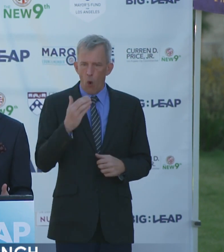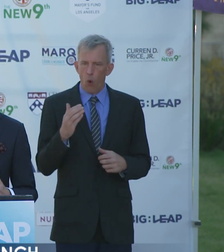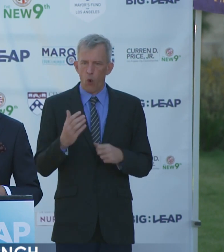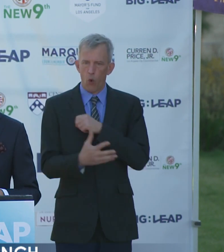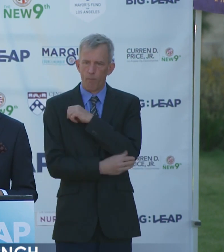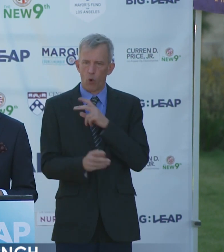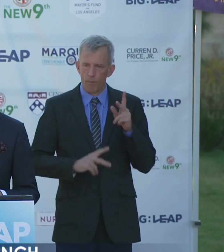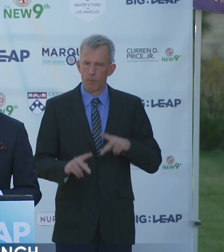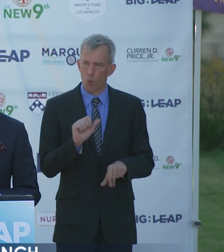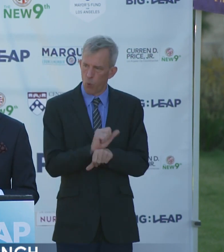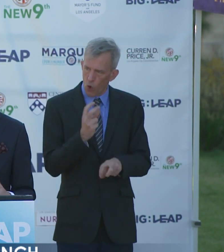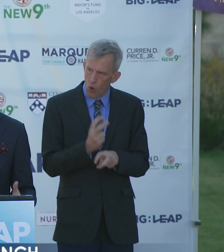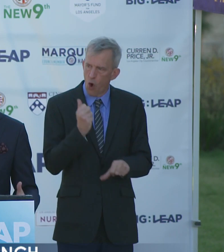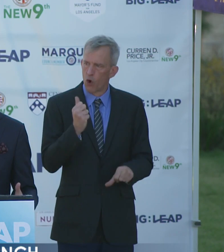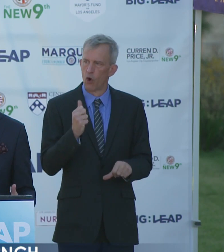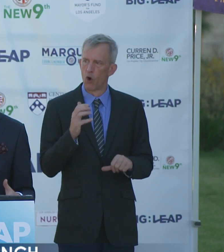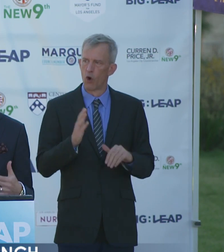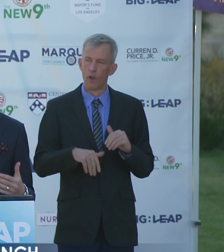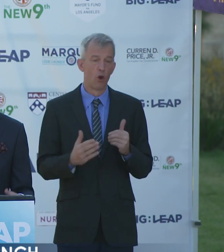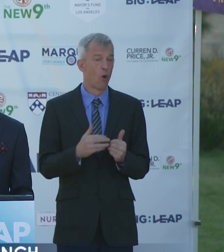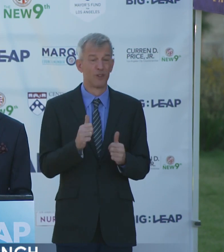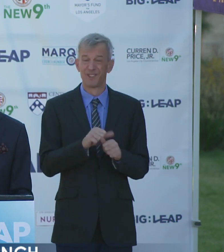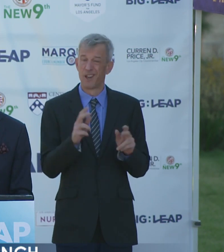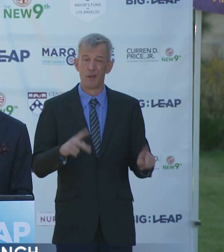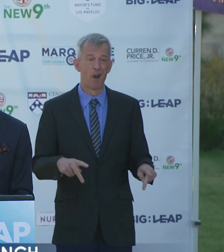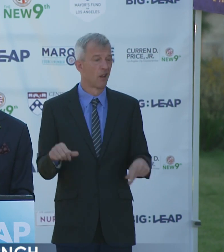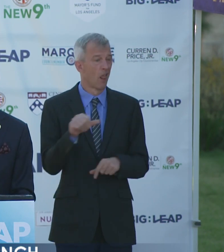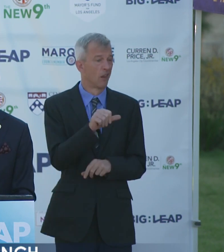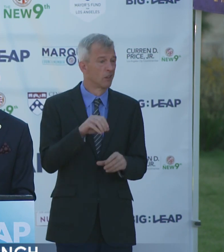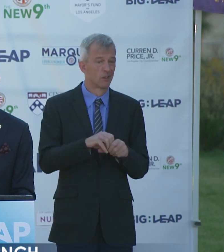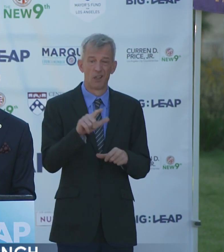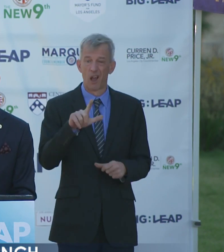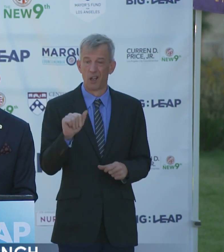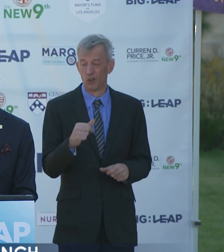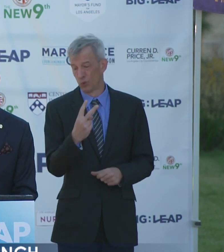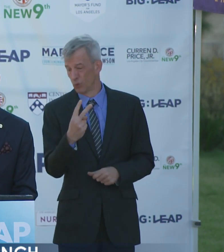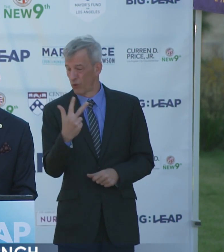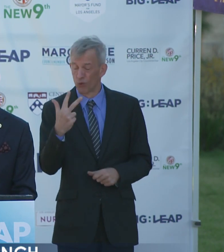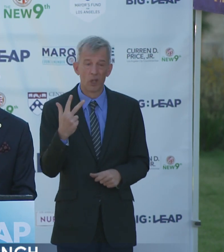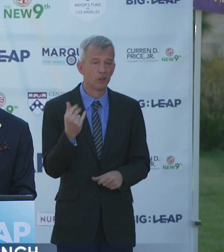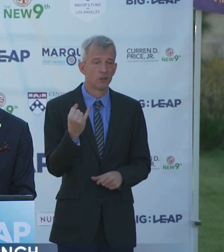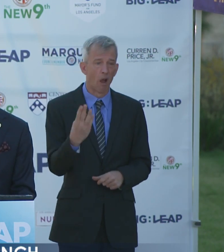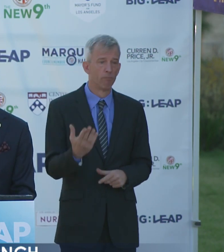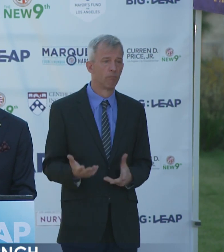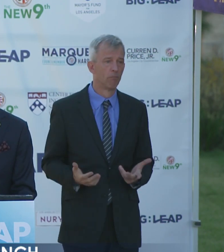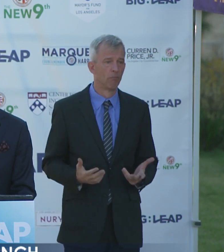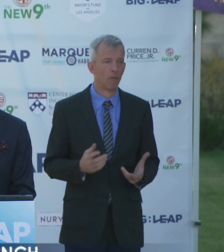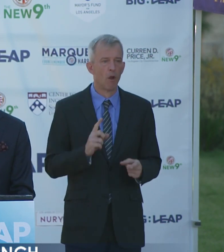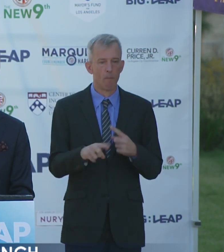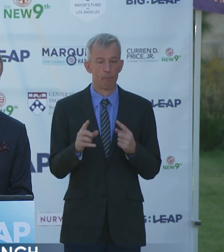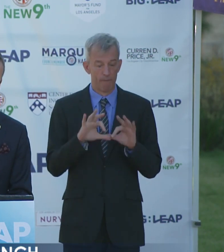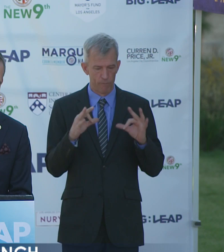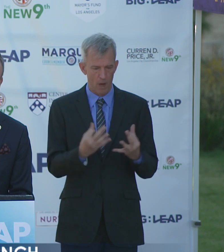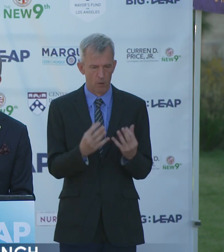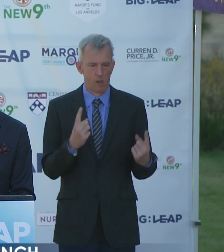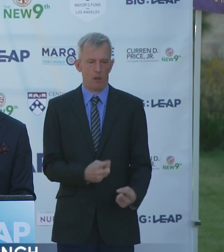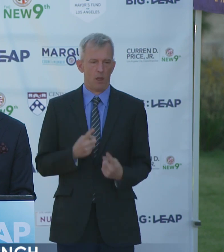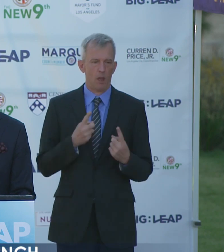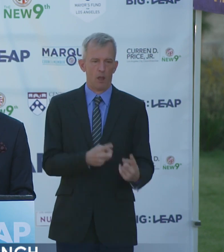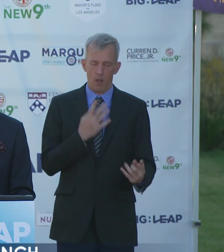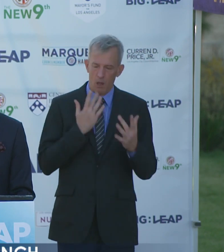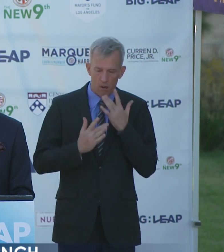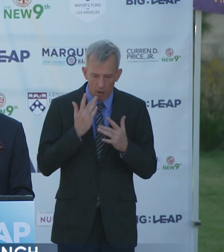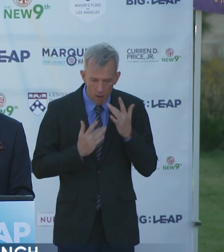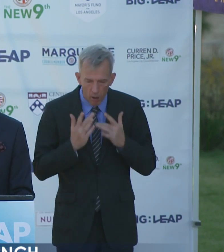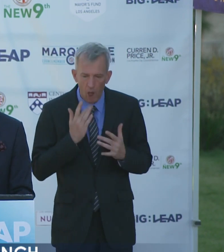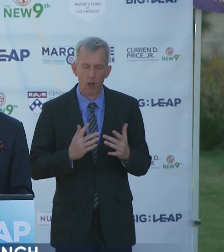Angeles, work harder than almost anybody else, sometimes 2 and 3 jobs. But for families struggling to meet their basic needs, it's the difference between getting an